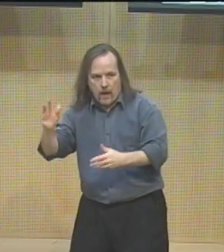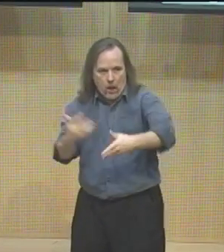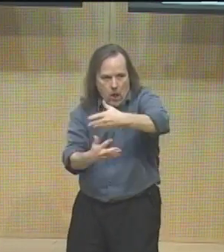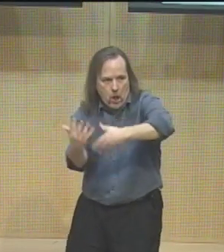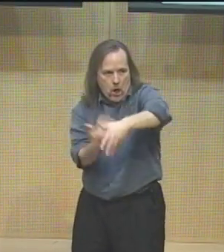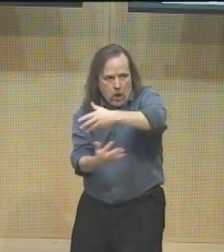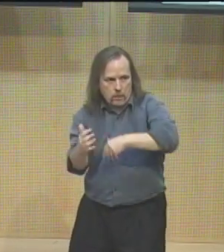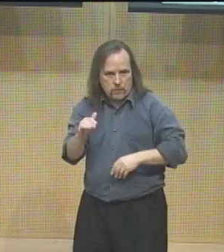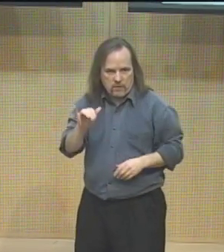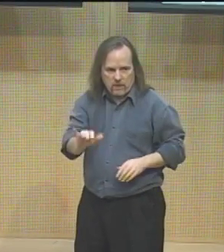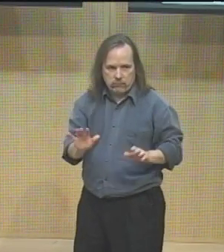stocks.